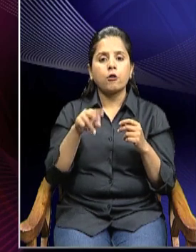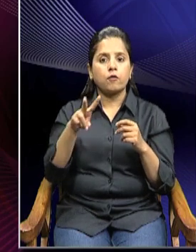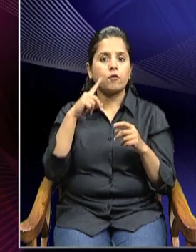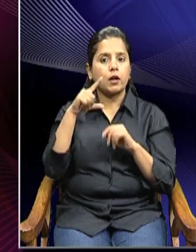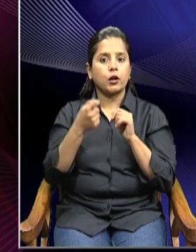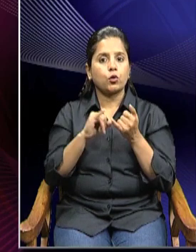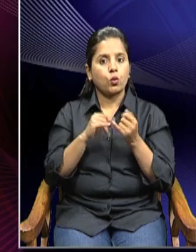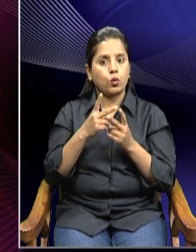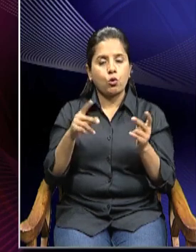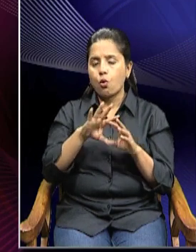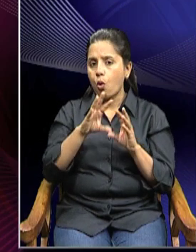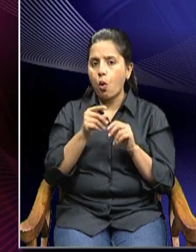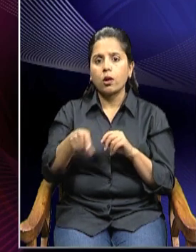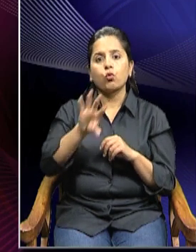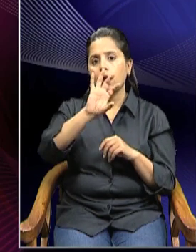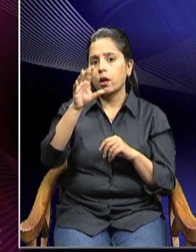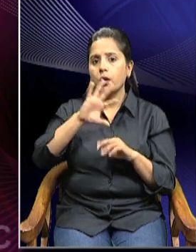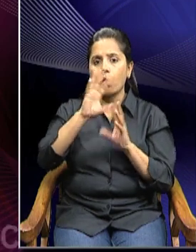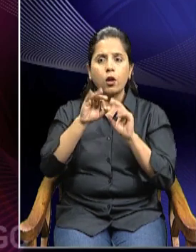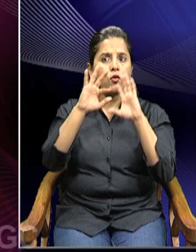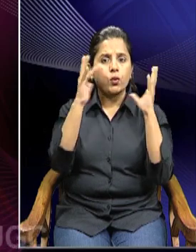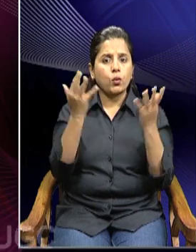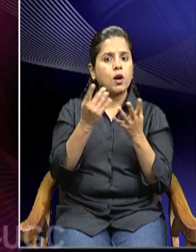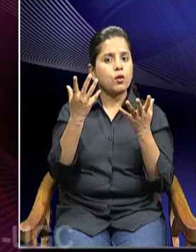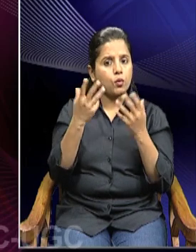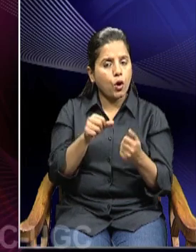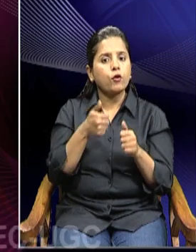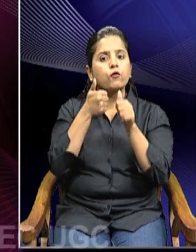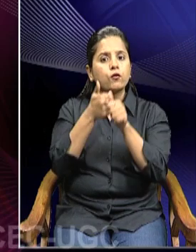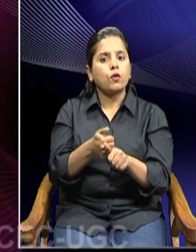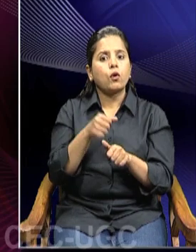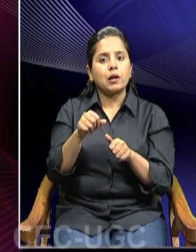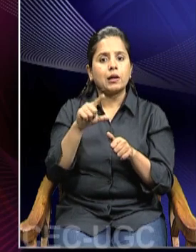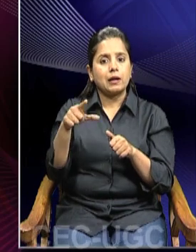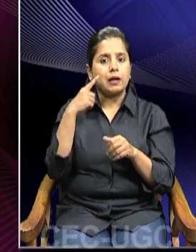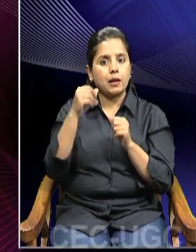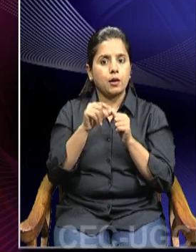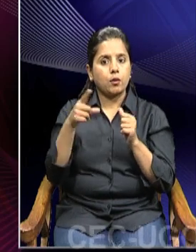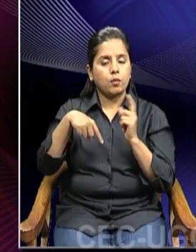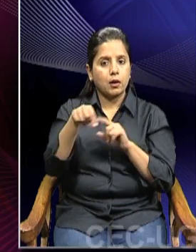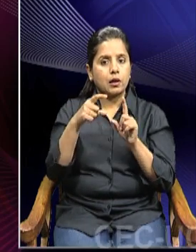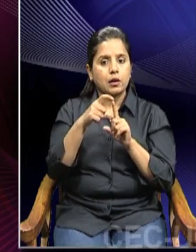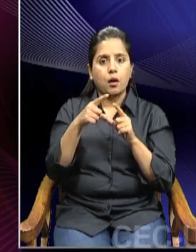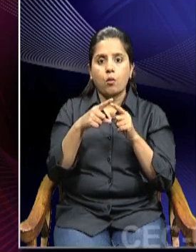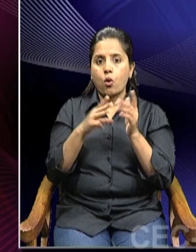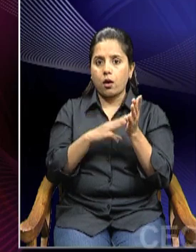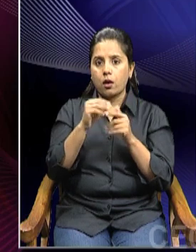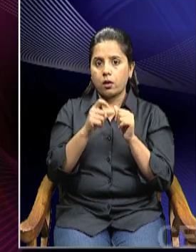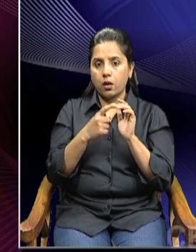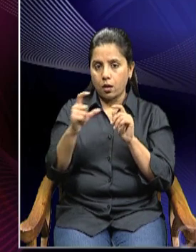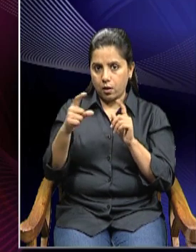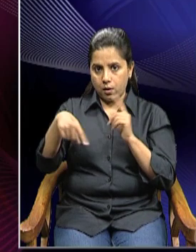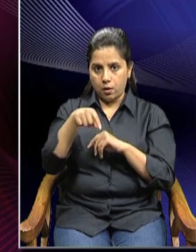the countries throughout the world would like to follow a liberal democratic path and